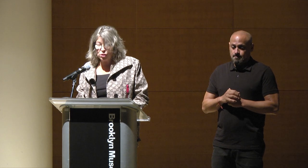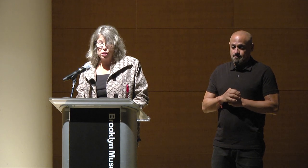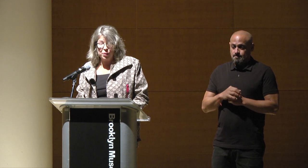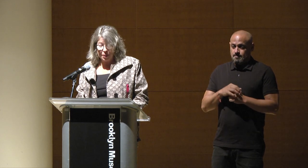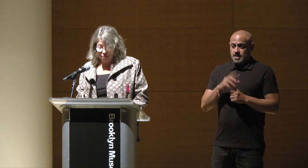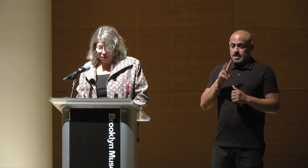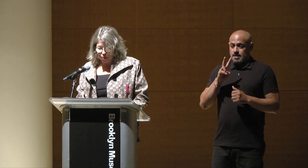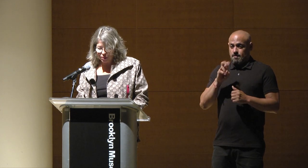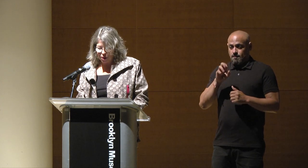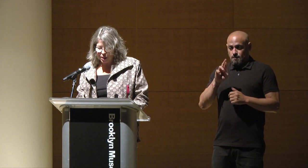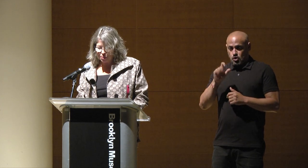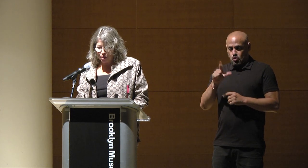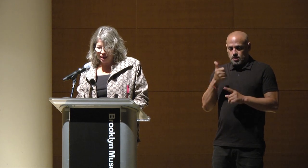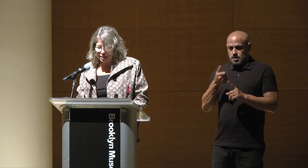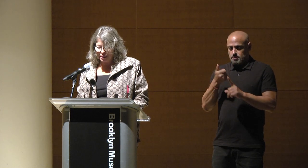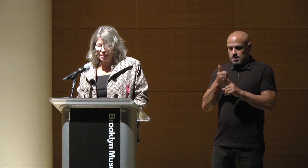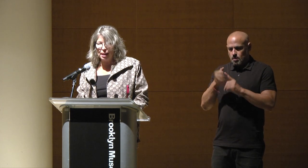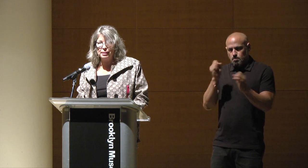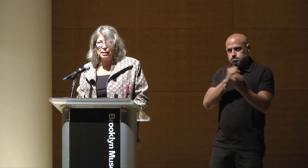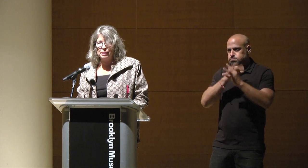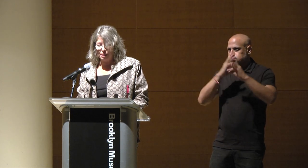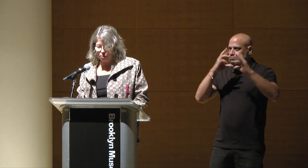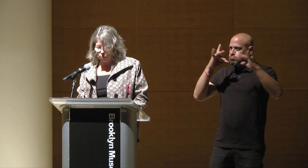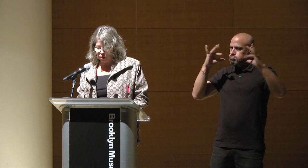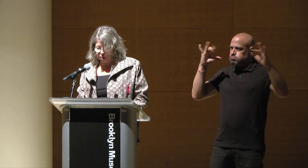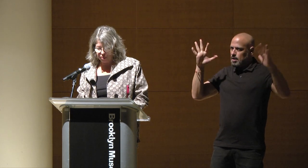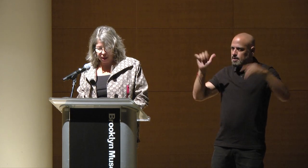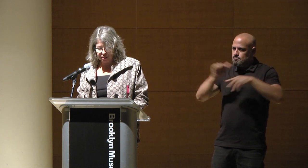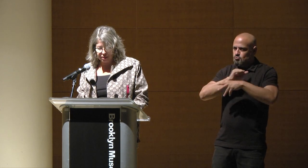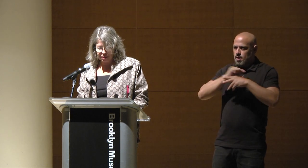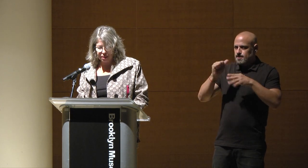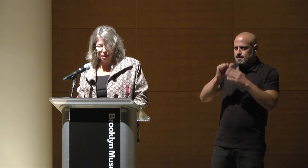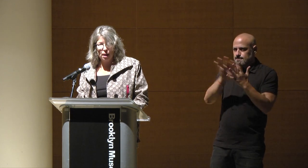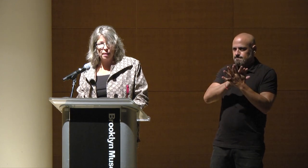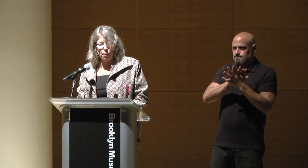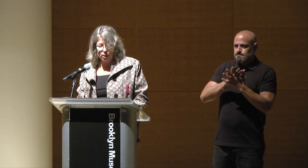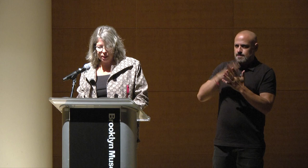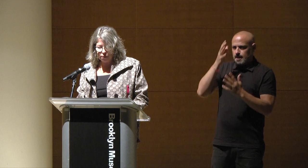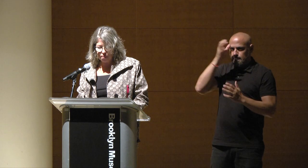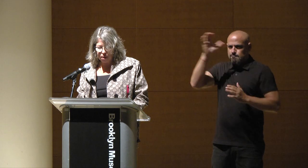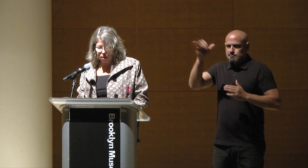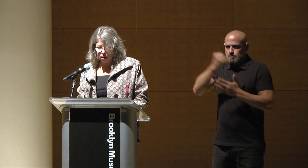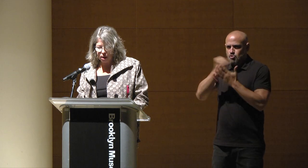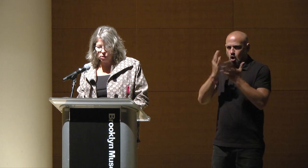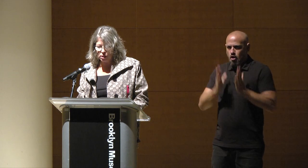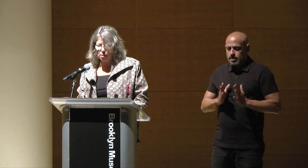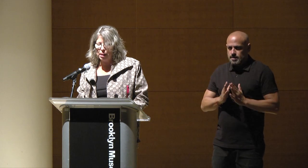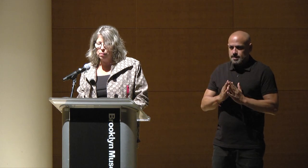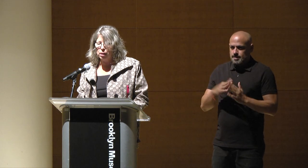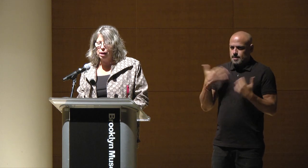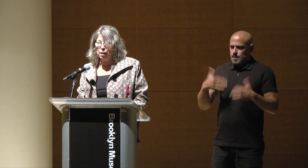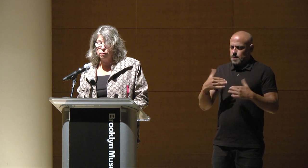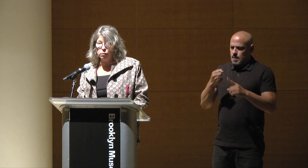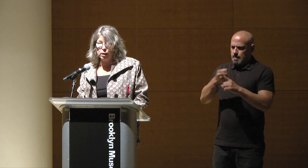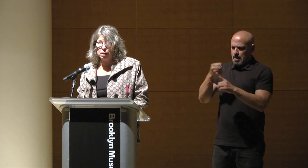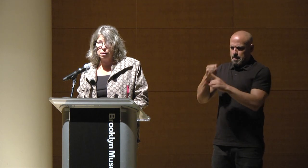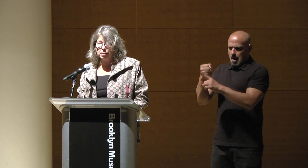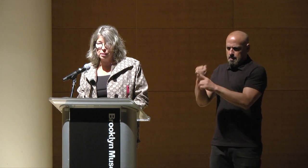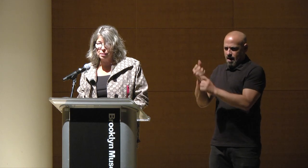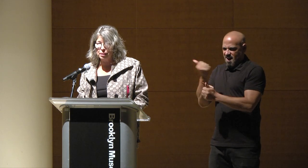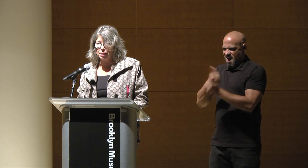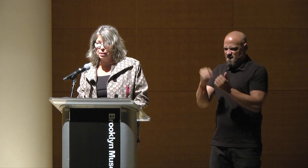Virgil was a visionary who saw his practice as a conceptual art practice that would leave a mark on just about